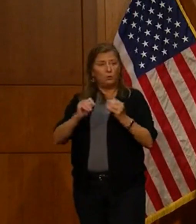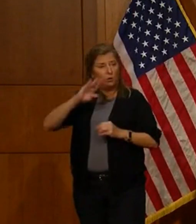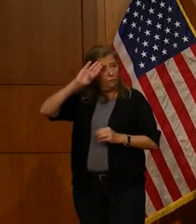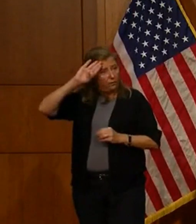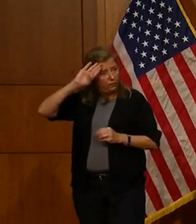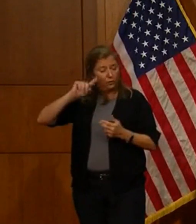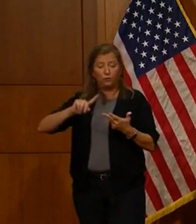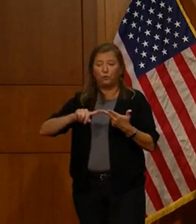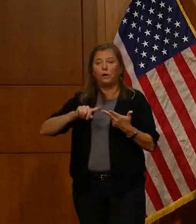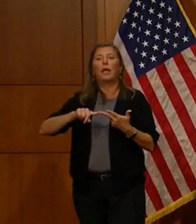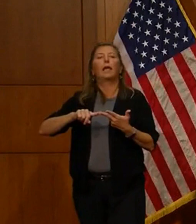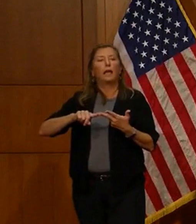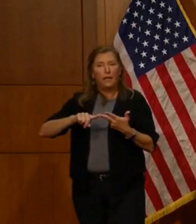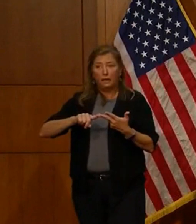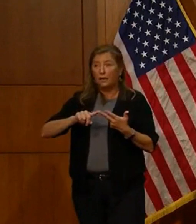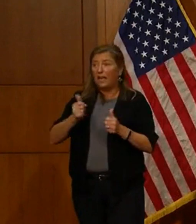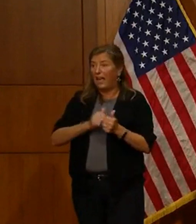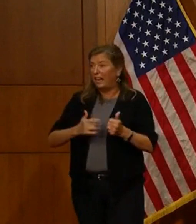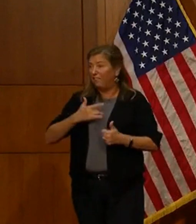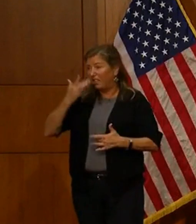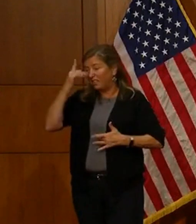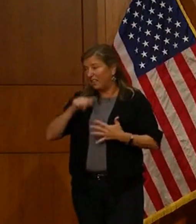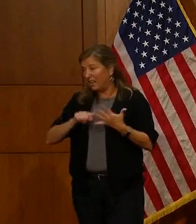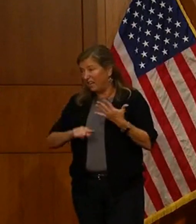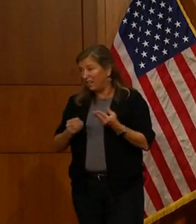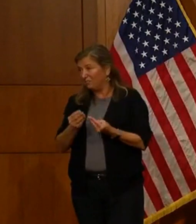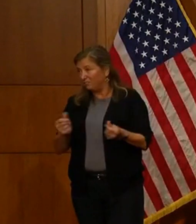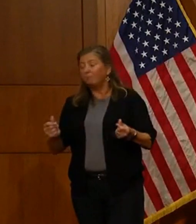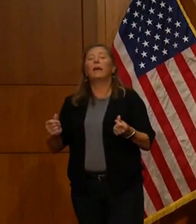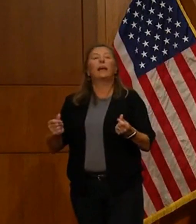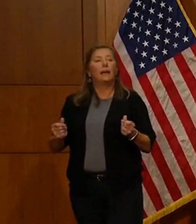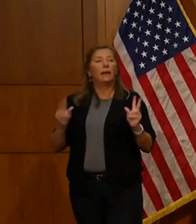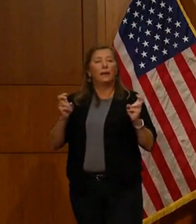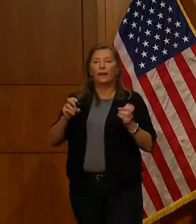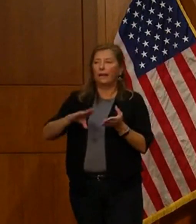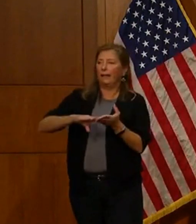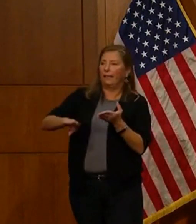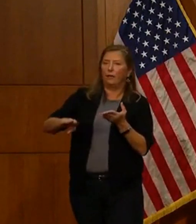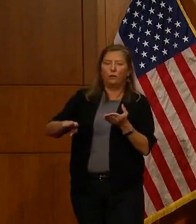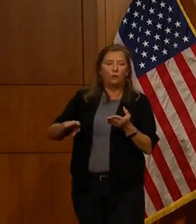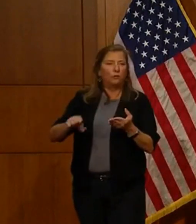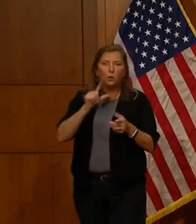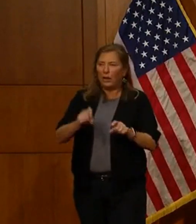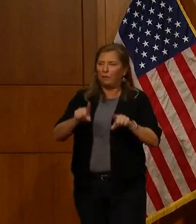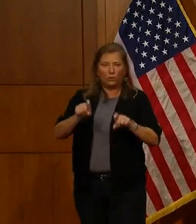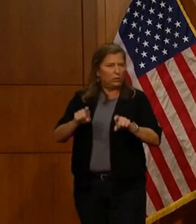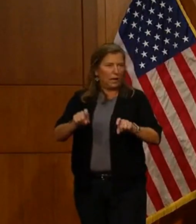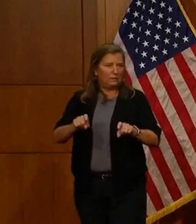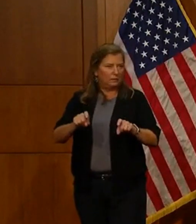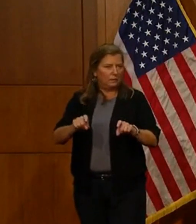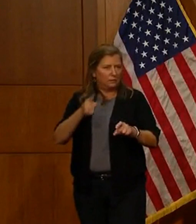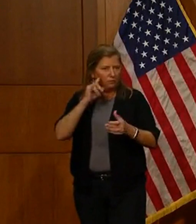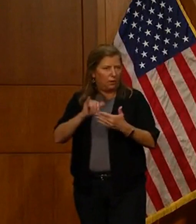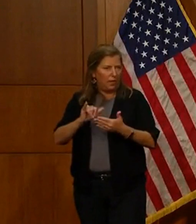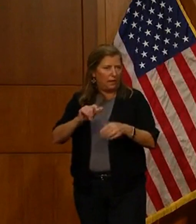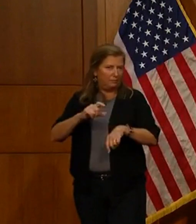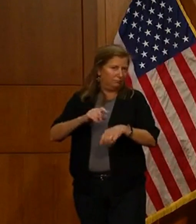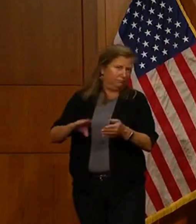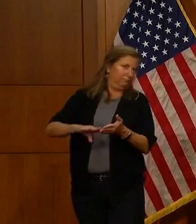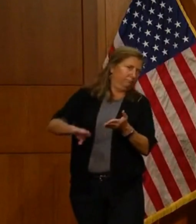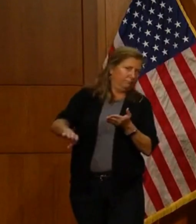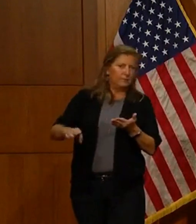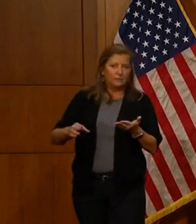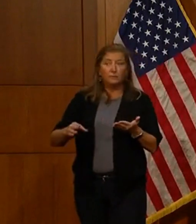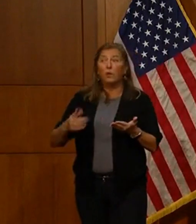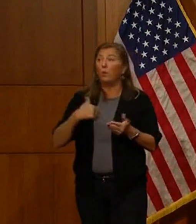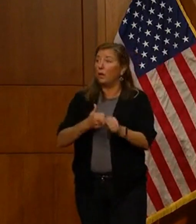and 3, resolution of your symptoms, you are considered cleared and don't need to be tested for that clearance. And so that's